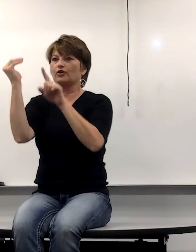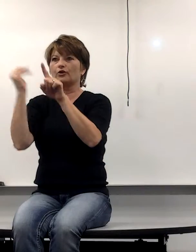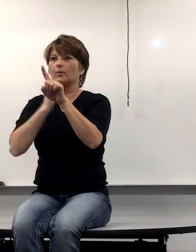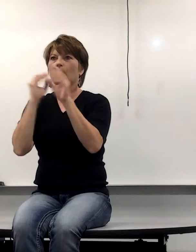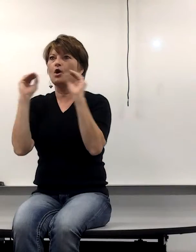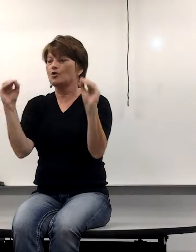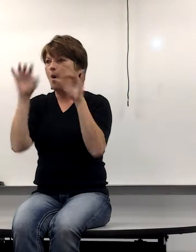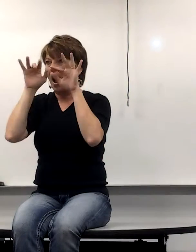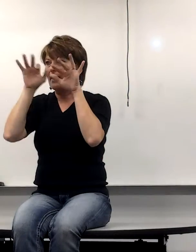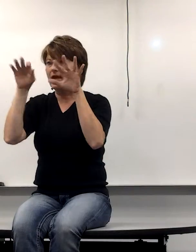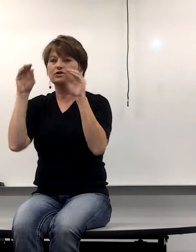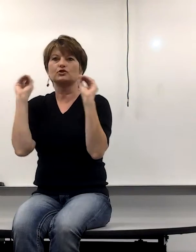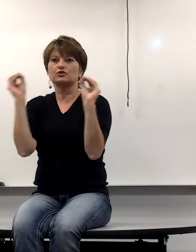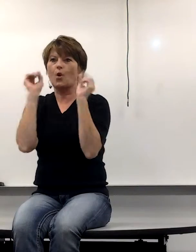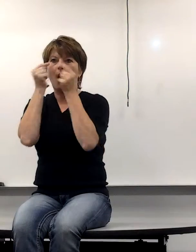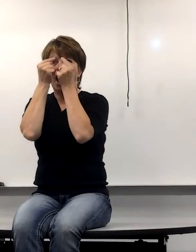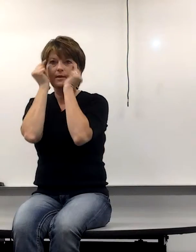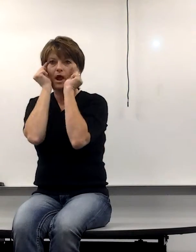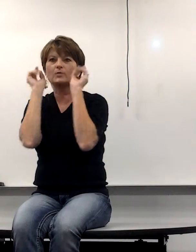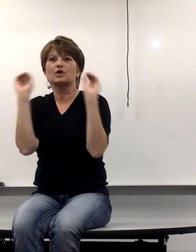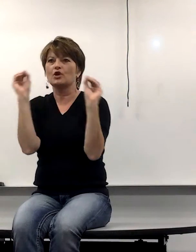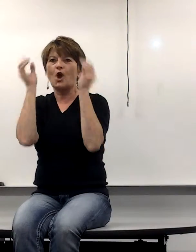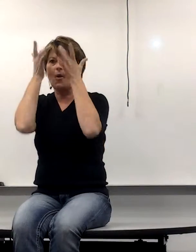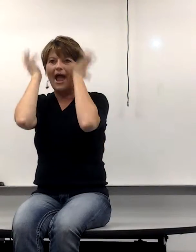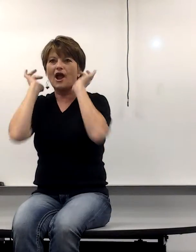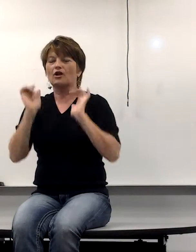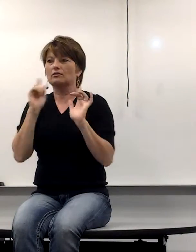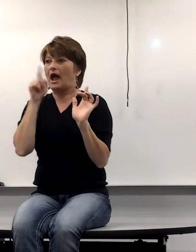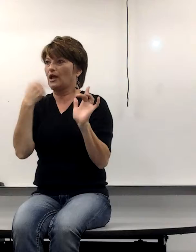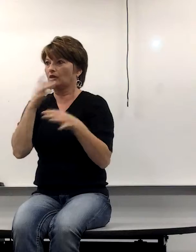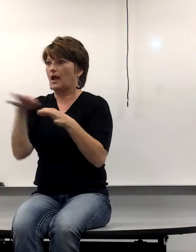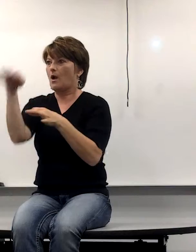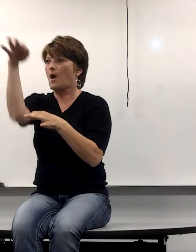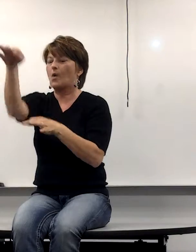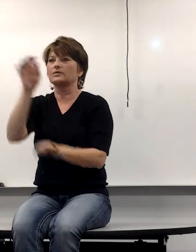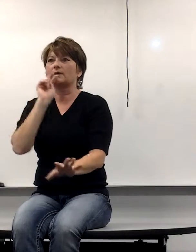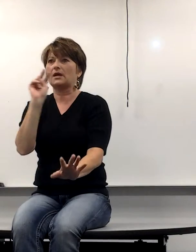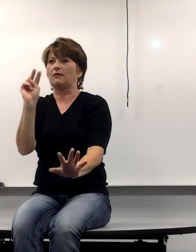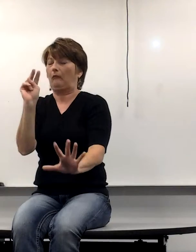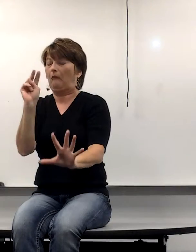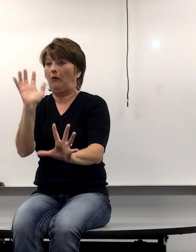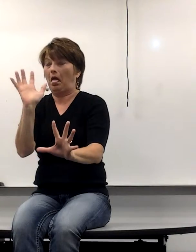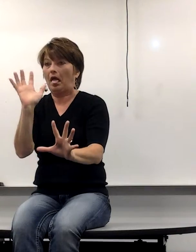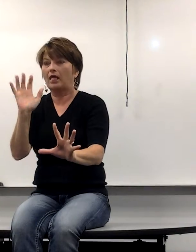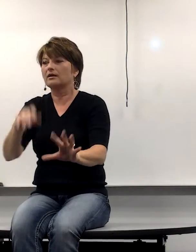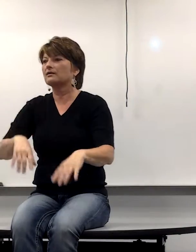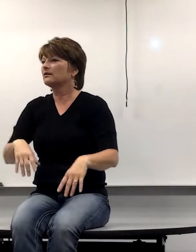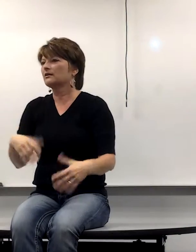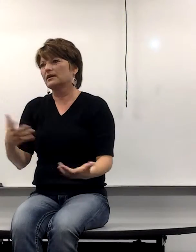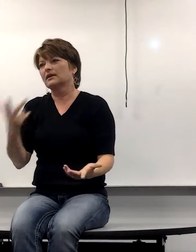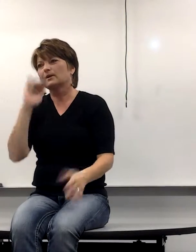But when I would look at myself in the mirror and I didn't have eyelashes or hair, I looked like a ghost.